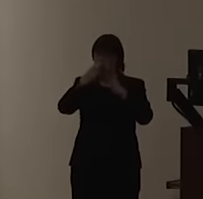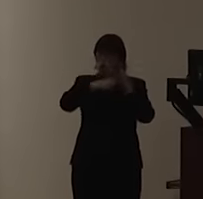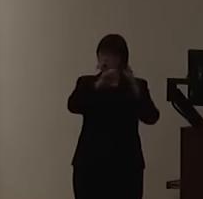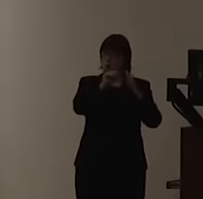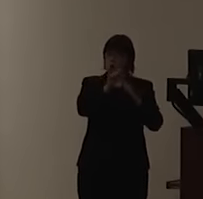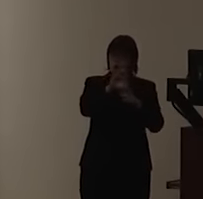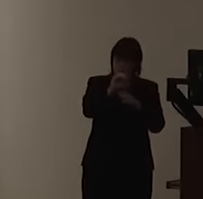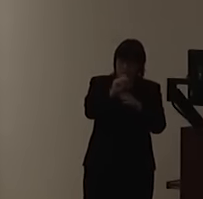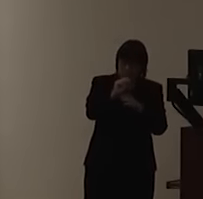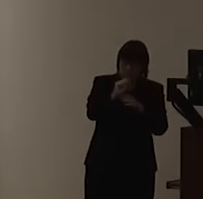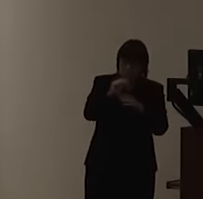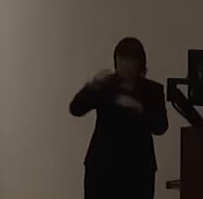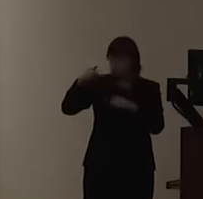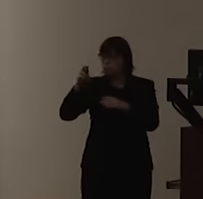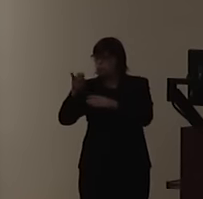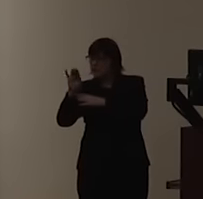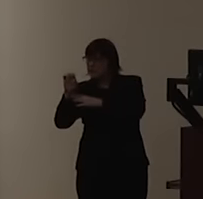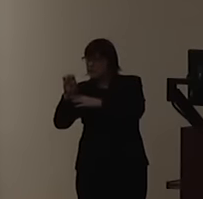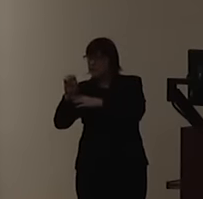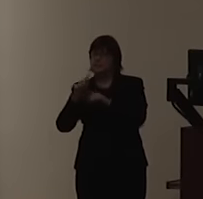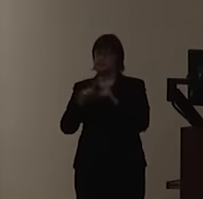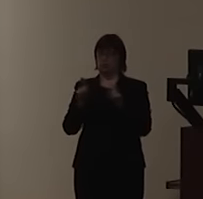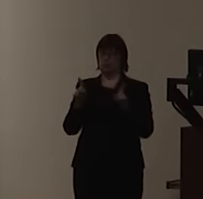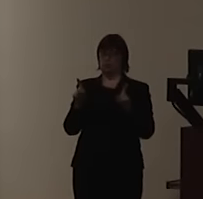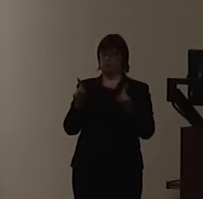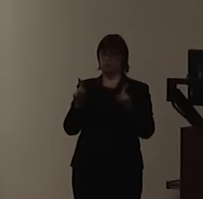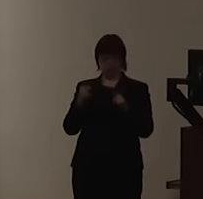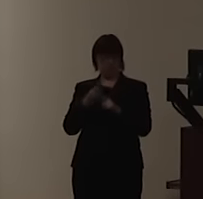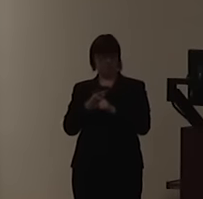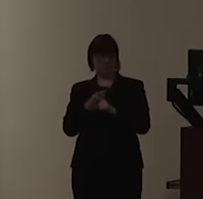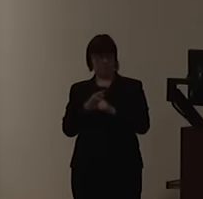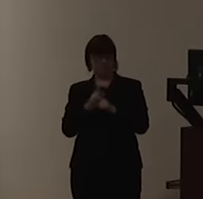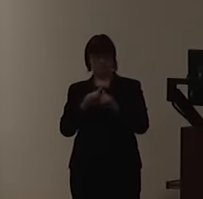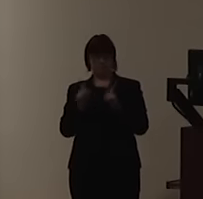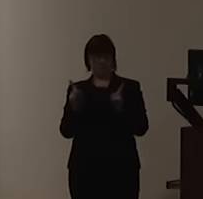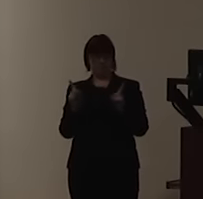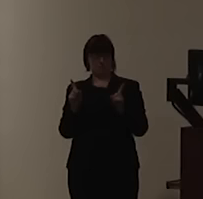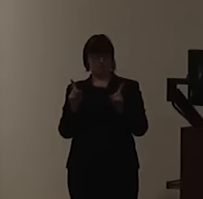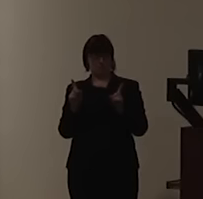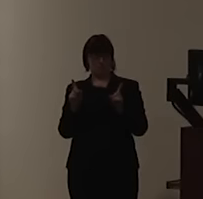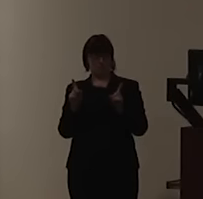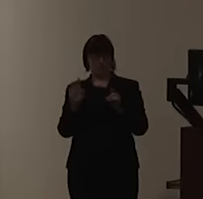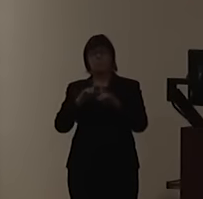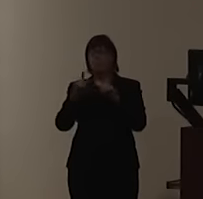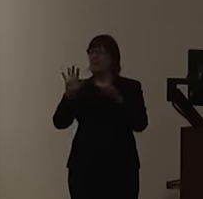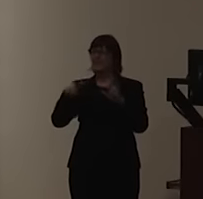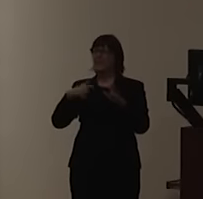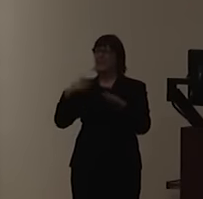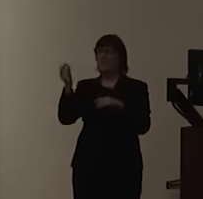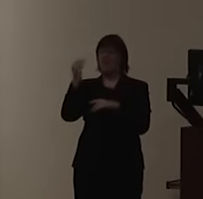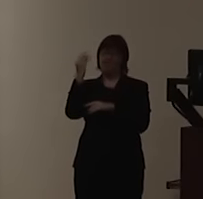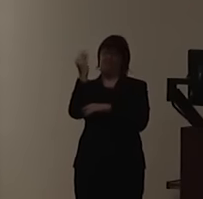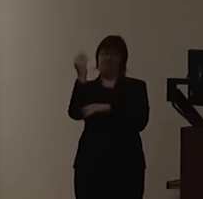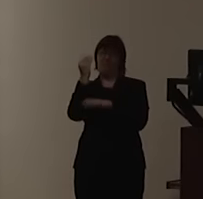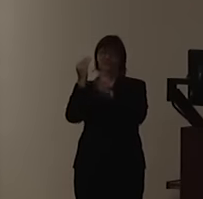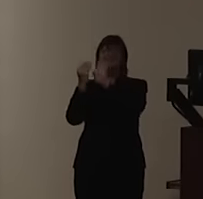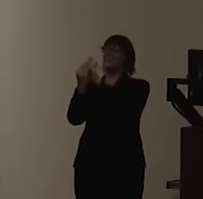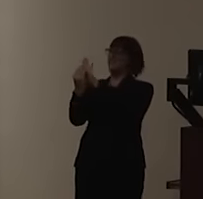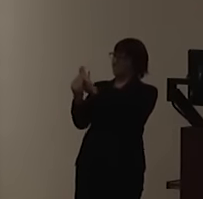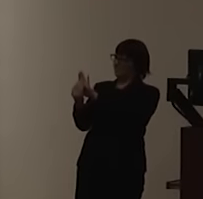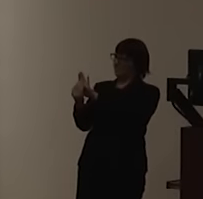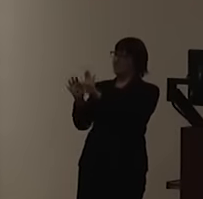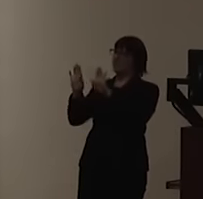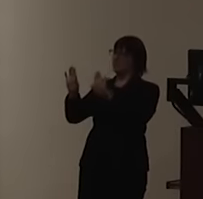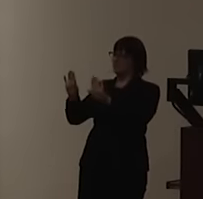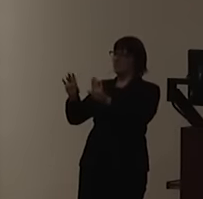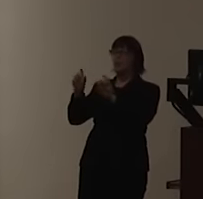they? Of course they are, right? But these are often ways to stop the conversation. And then finally, one of the things we